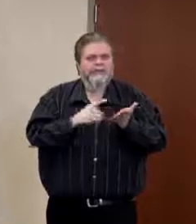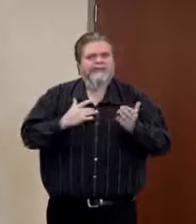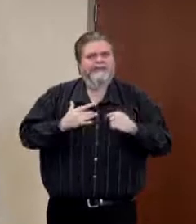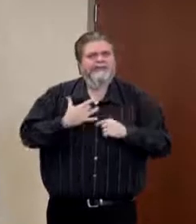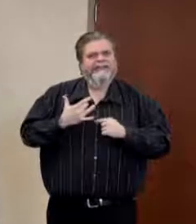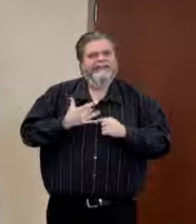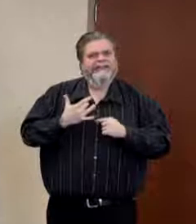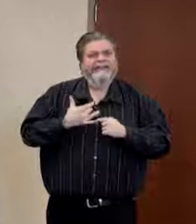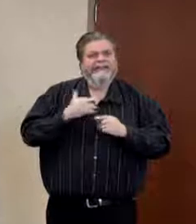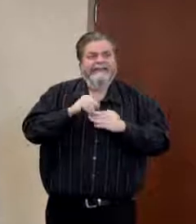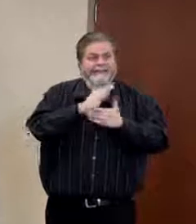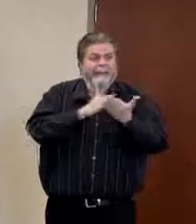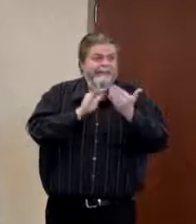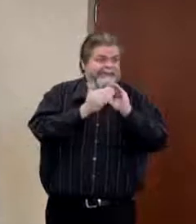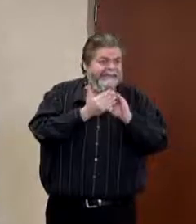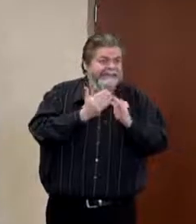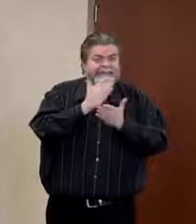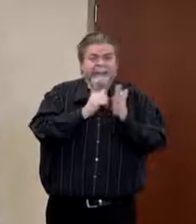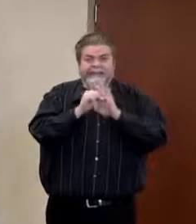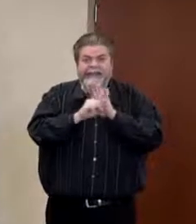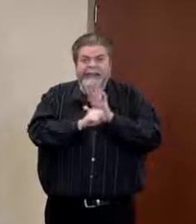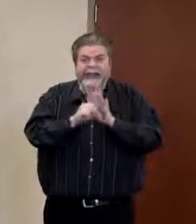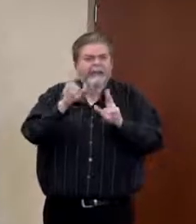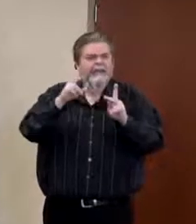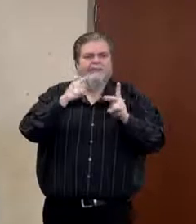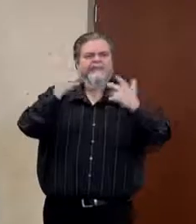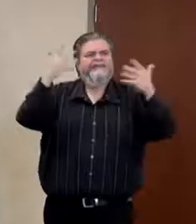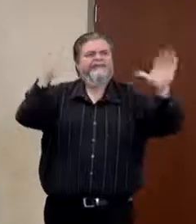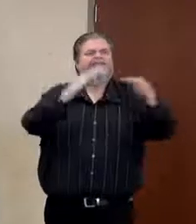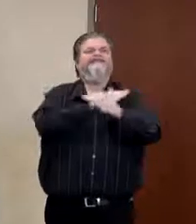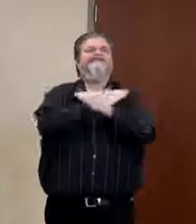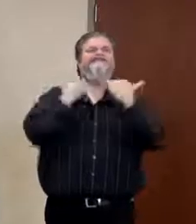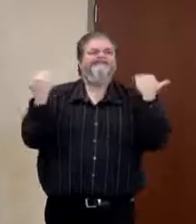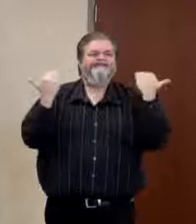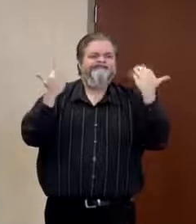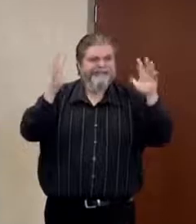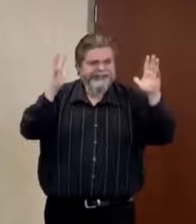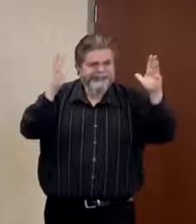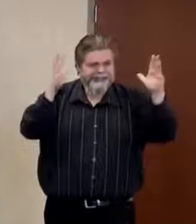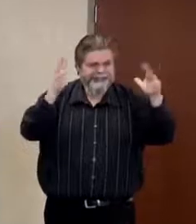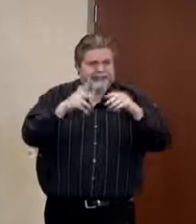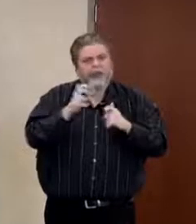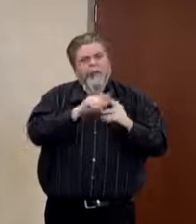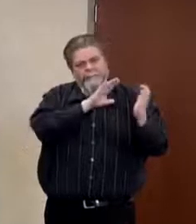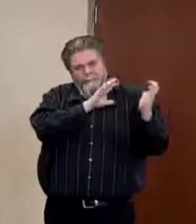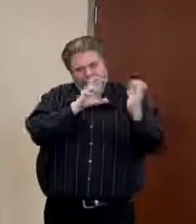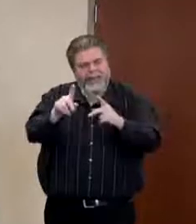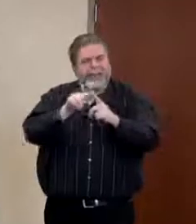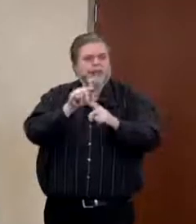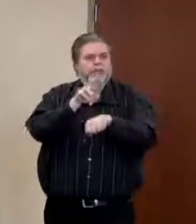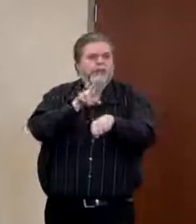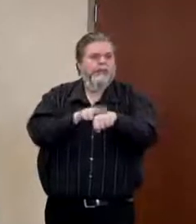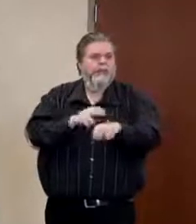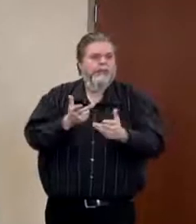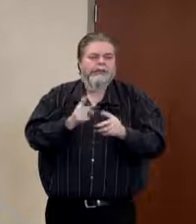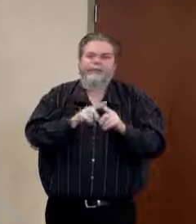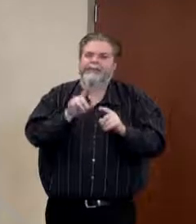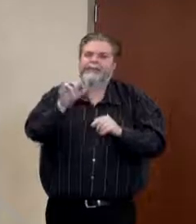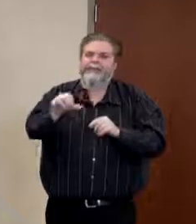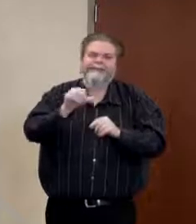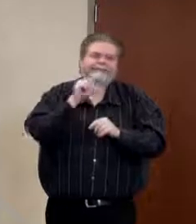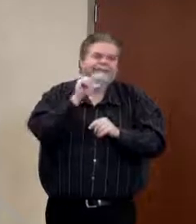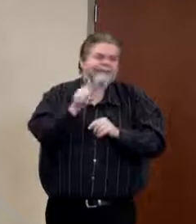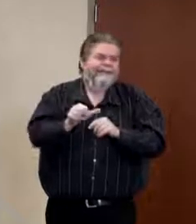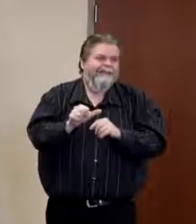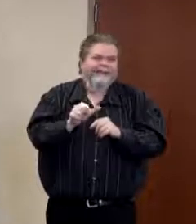in some cities and states across the country where people have said, I'm done. I've had it. Let's go. Let's get back over it. It's not really how it